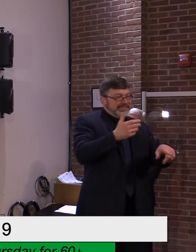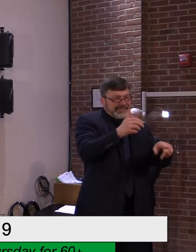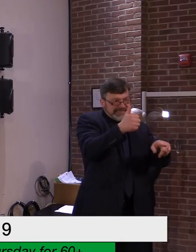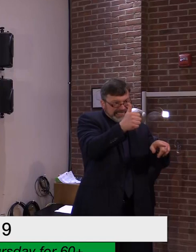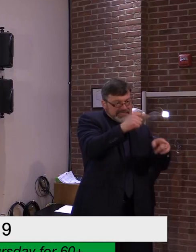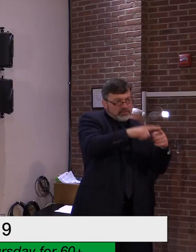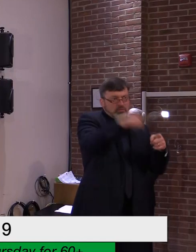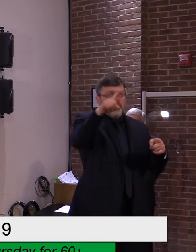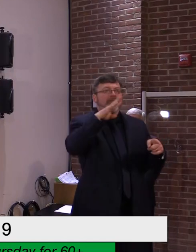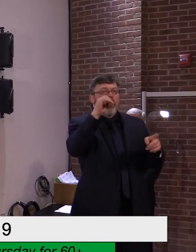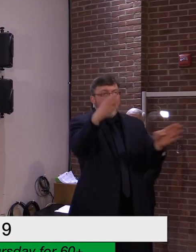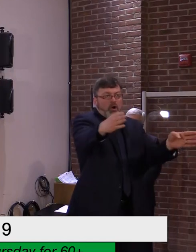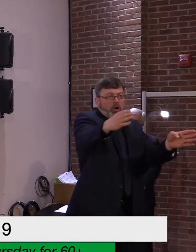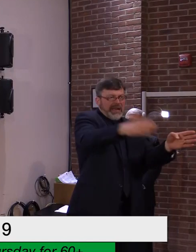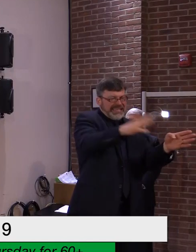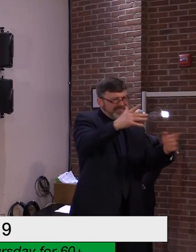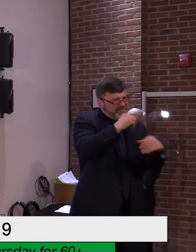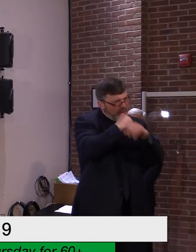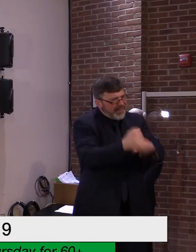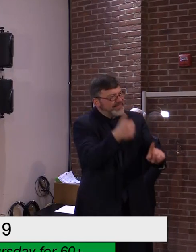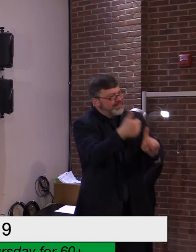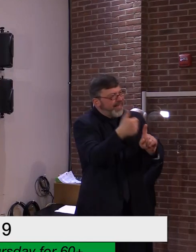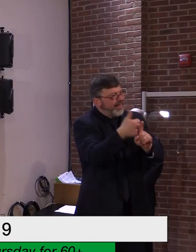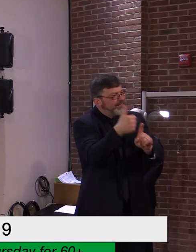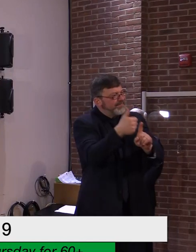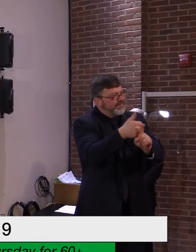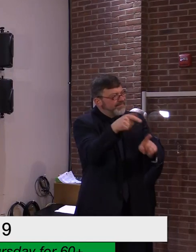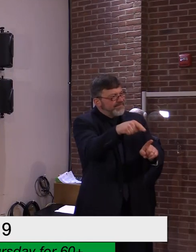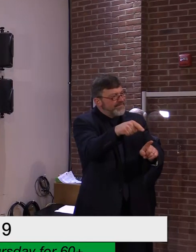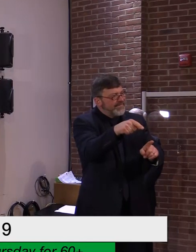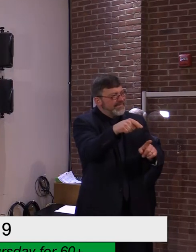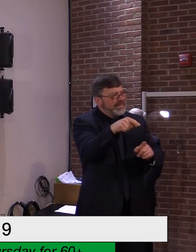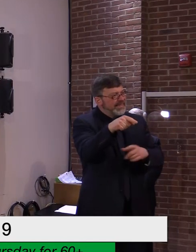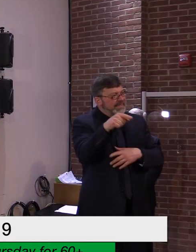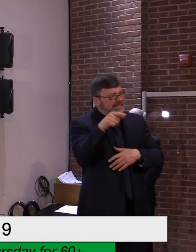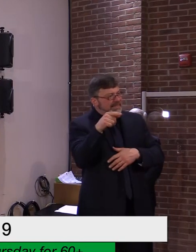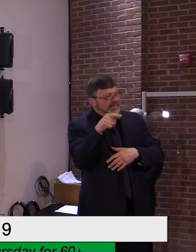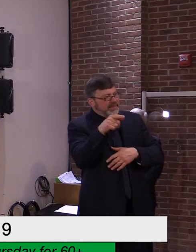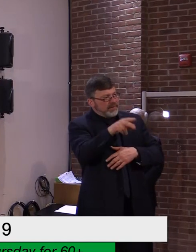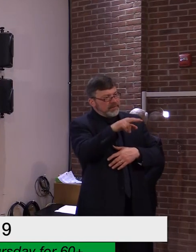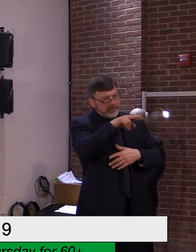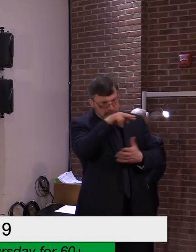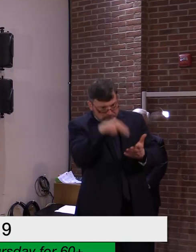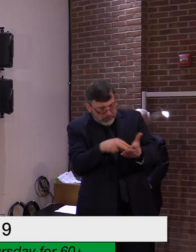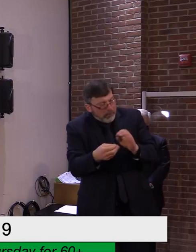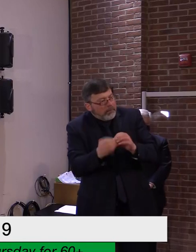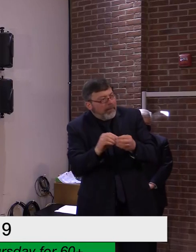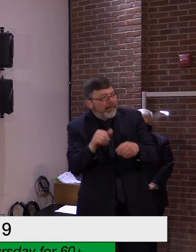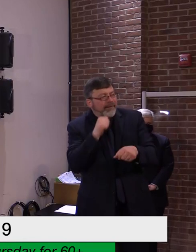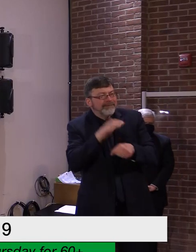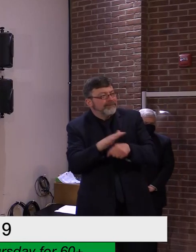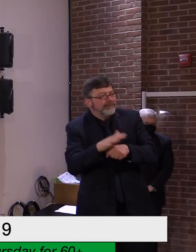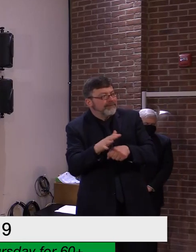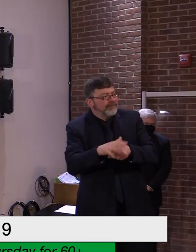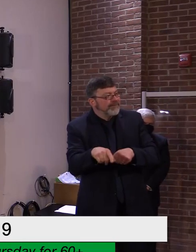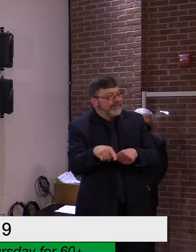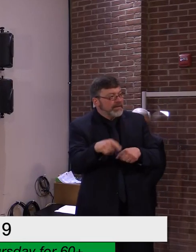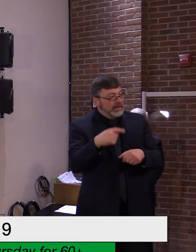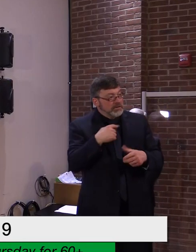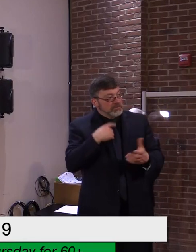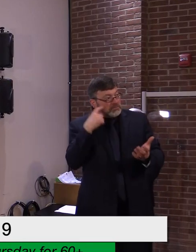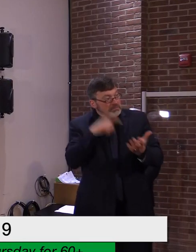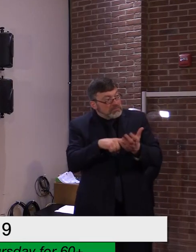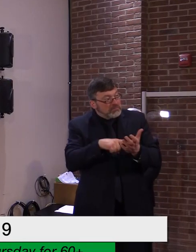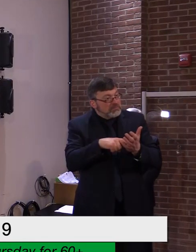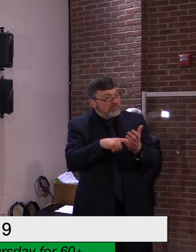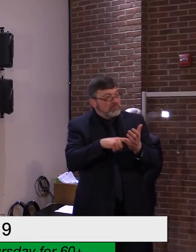the data. The highest case counts are now among people in these age groups. Why worry about